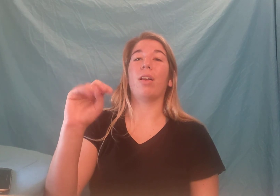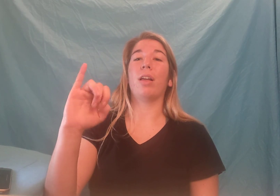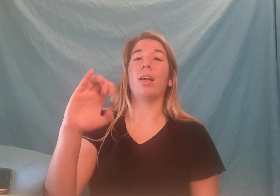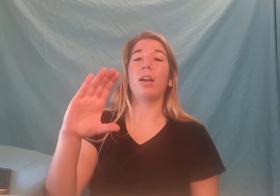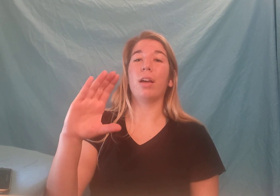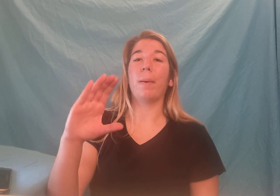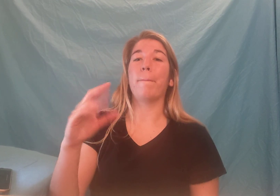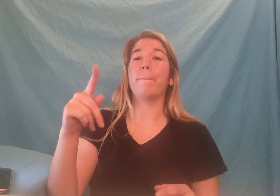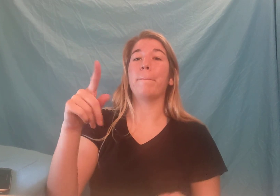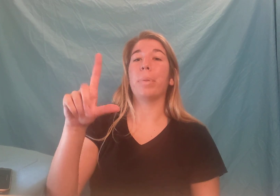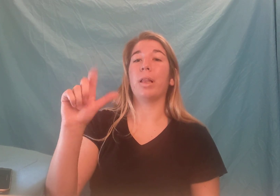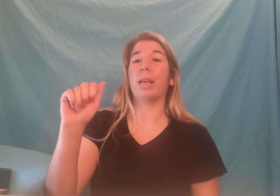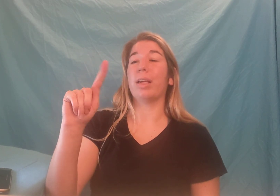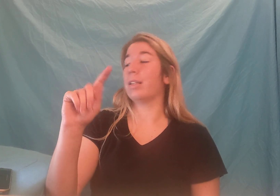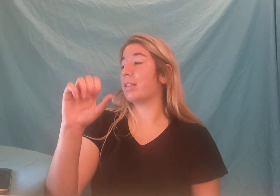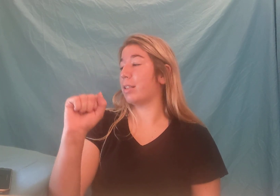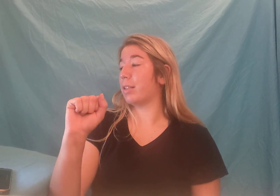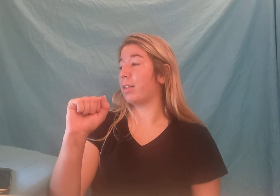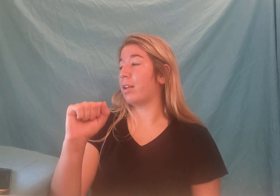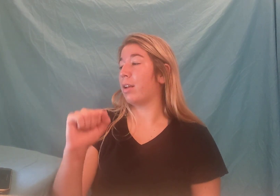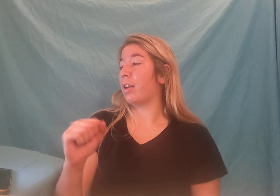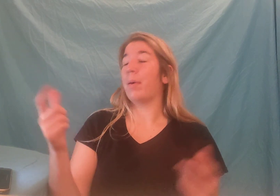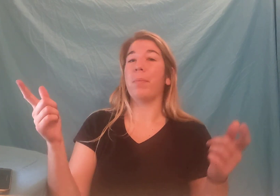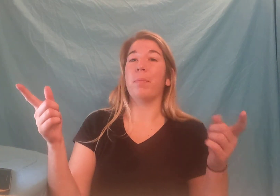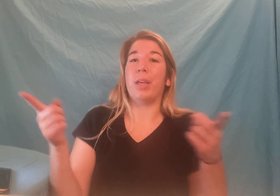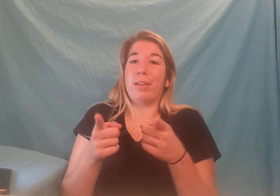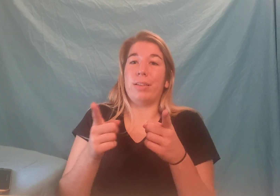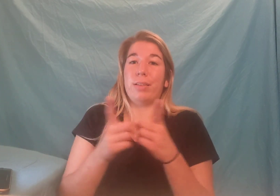tectonic plates meet.